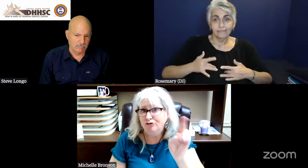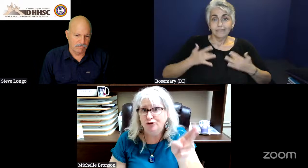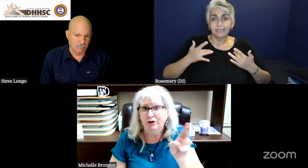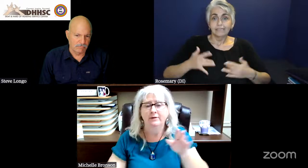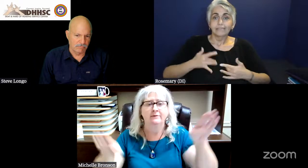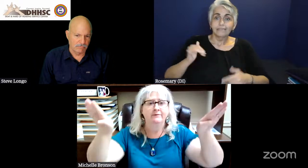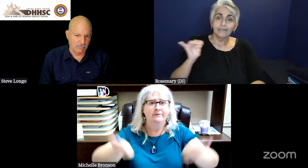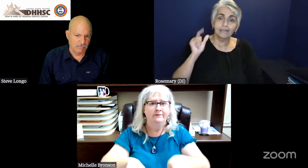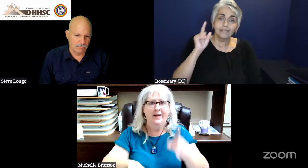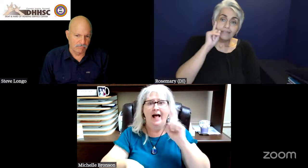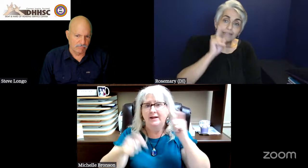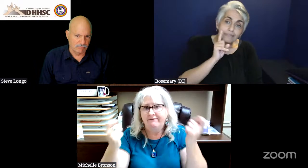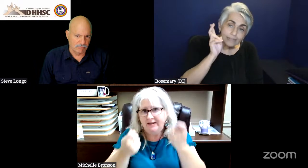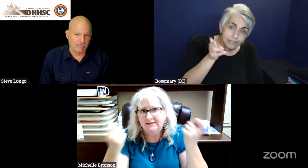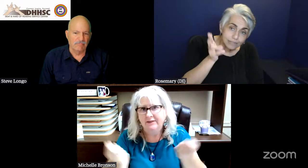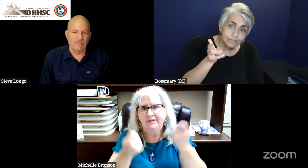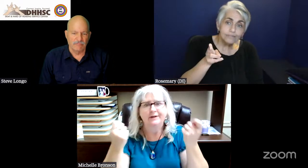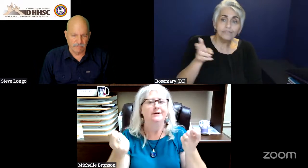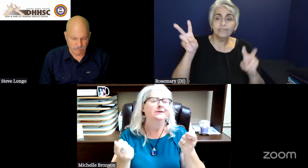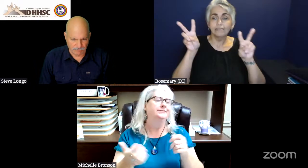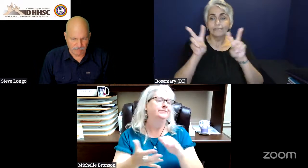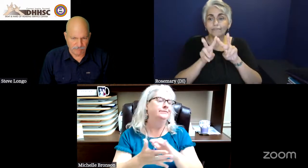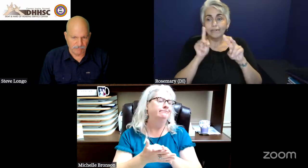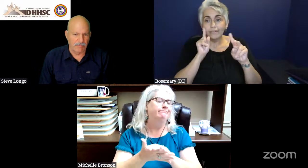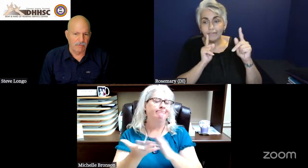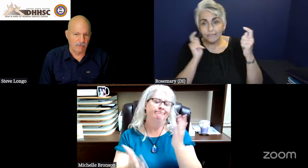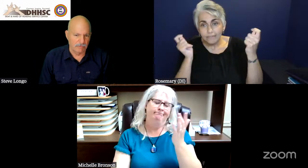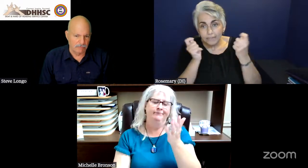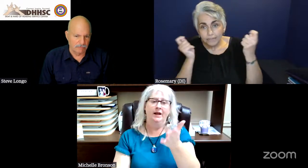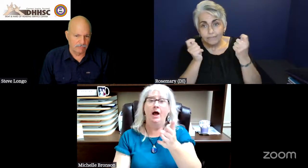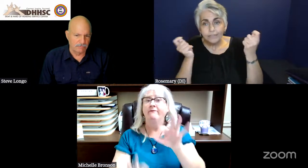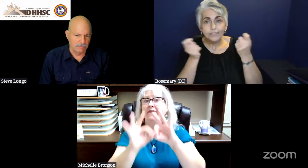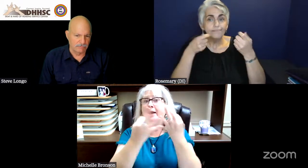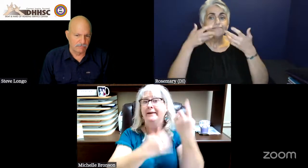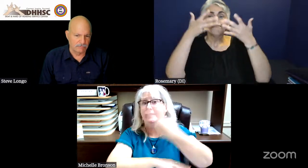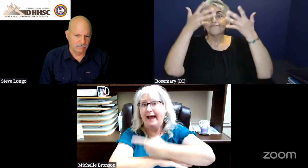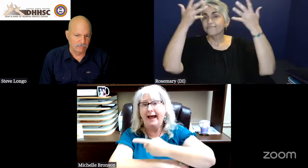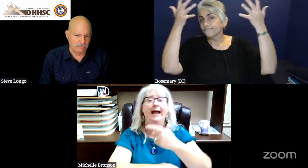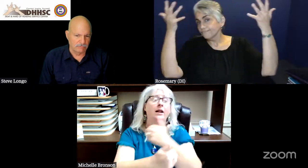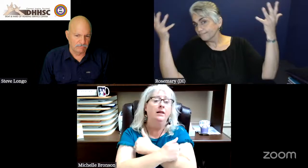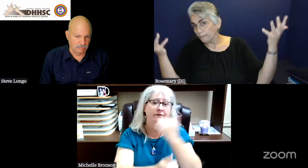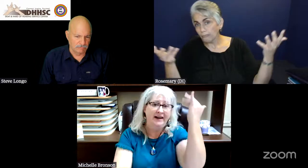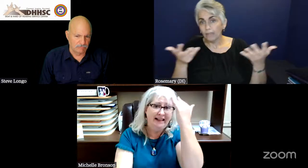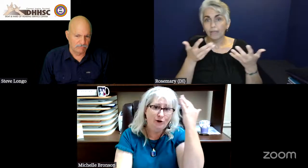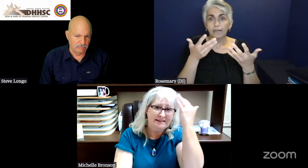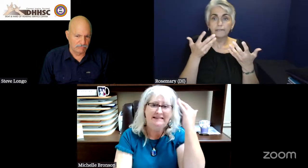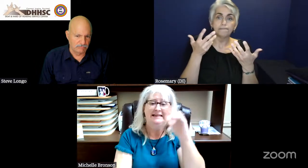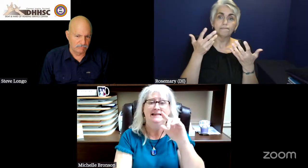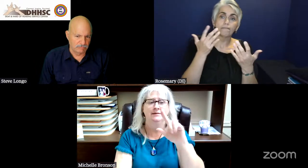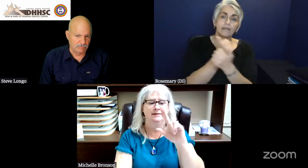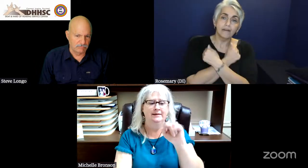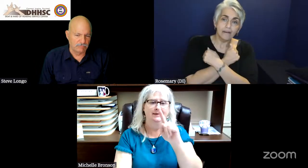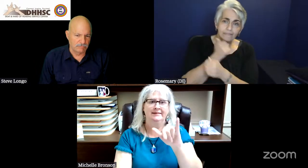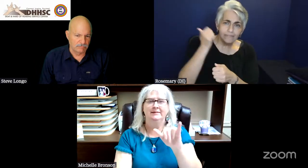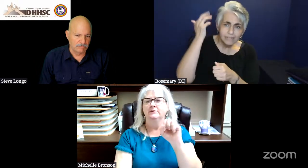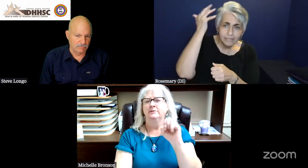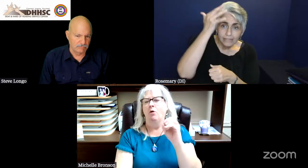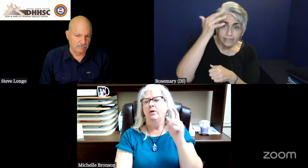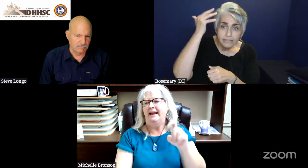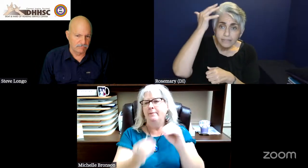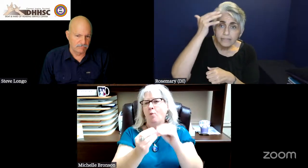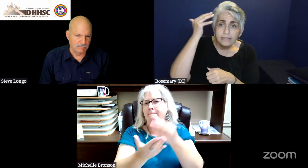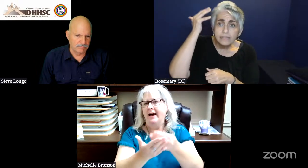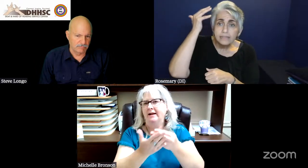more money every year for events like Deaf History, Valley Deaf Festival, and that sort of